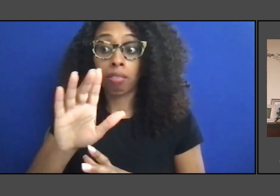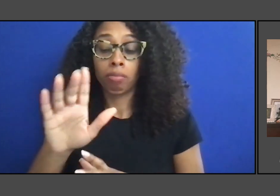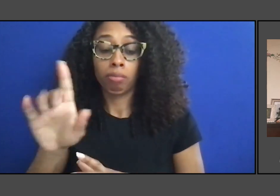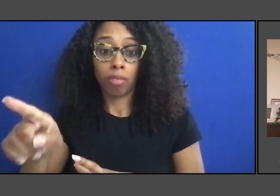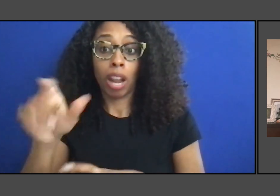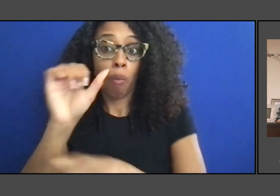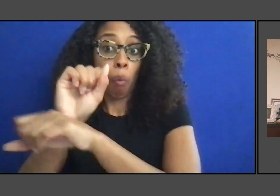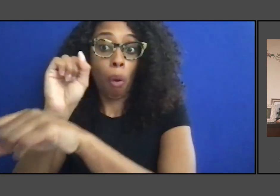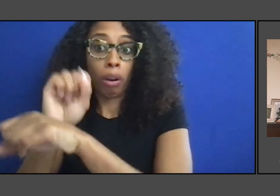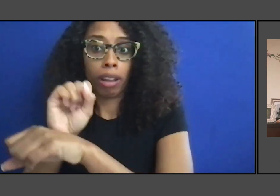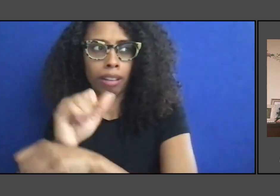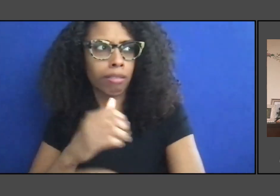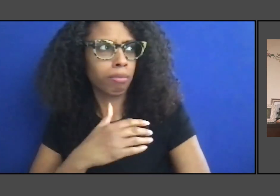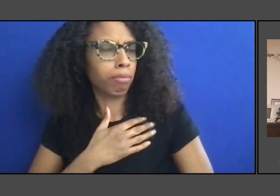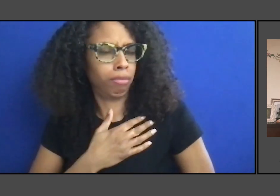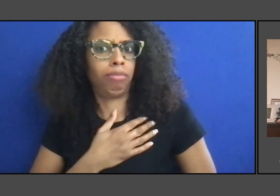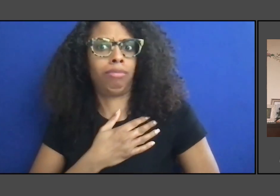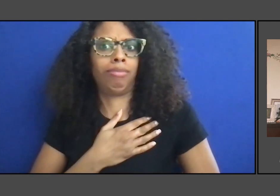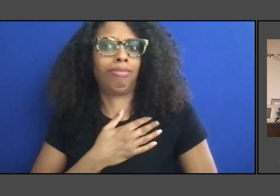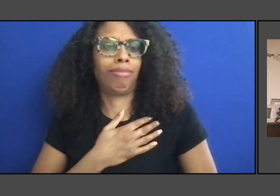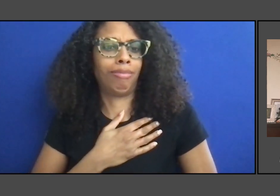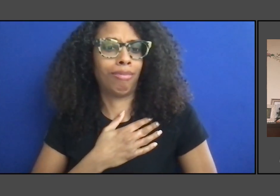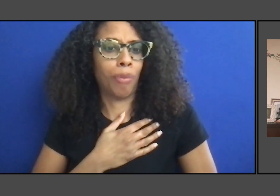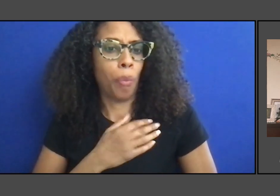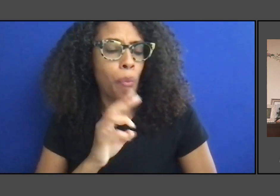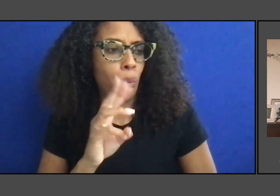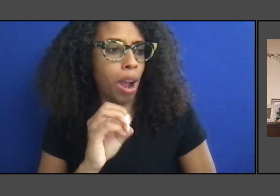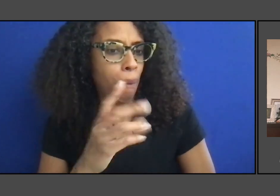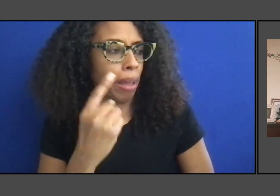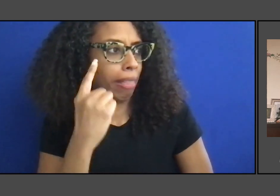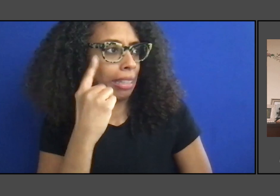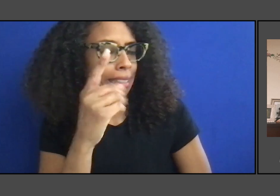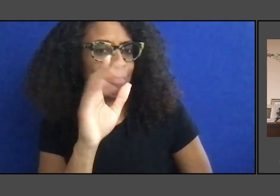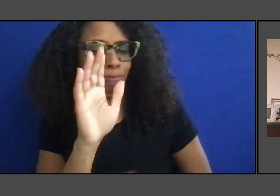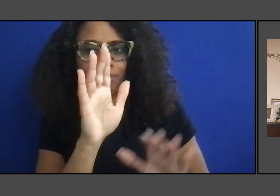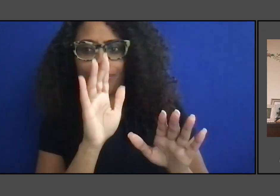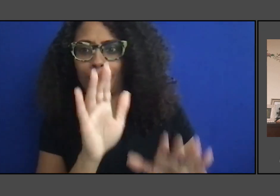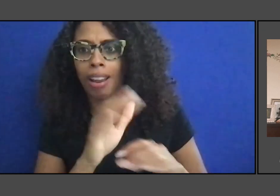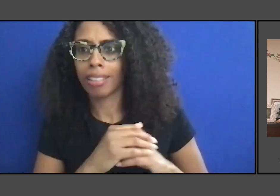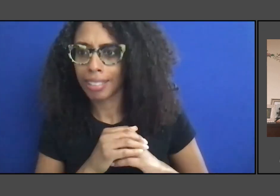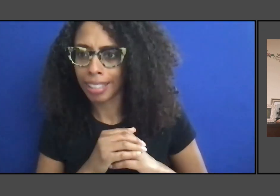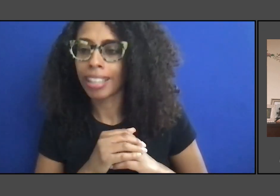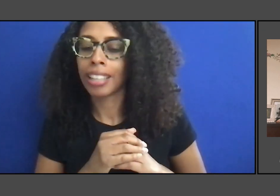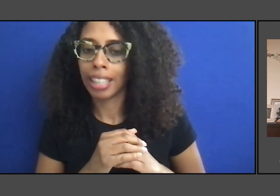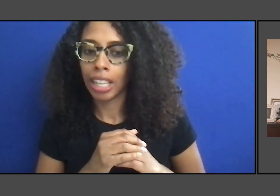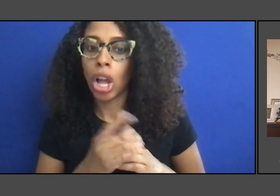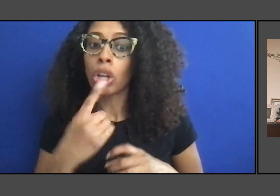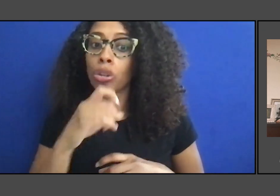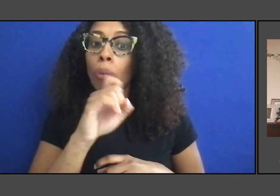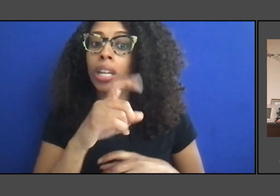Yeah, I think that's incredible. Yeah, and so we have to like start getting people to,